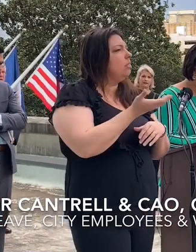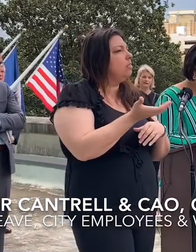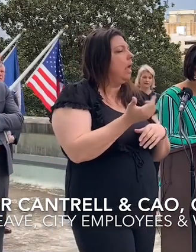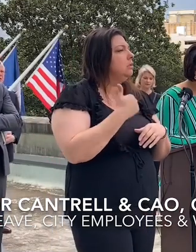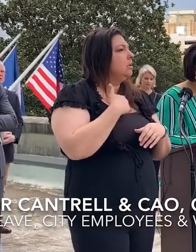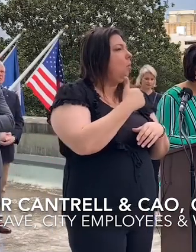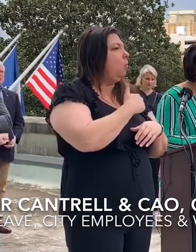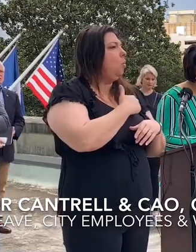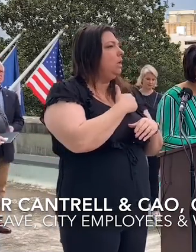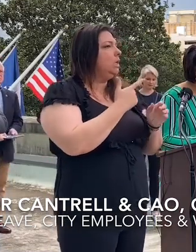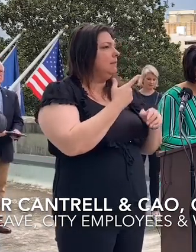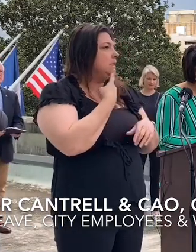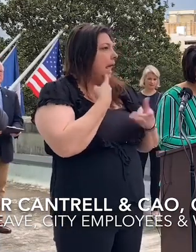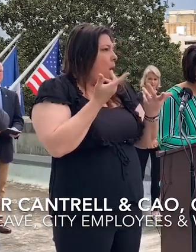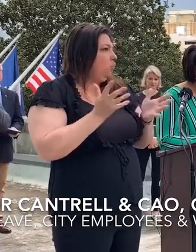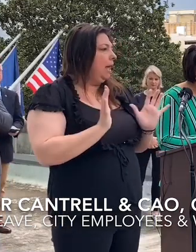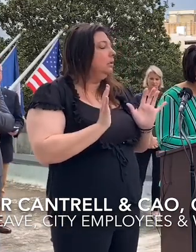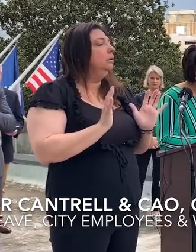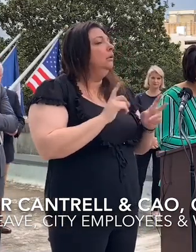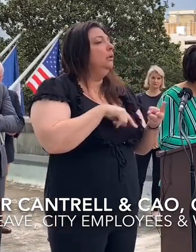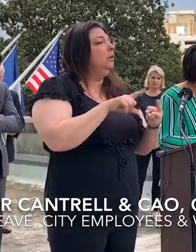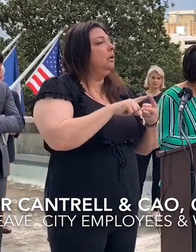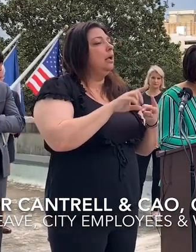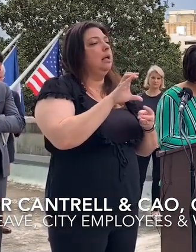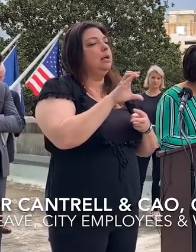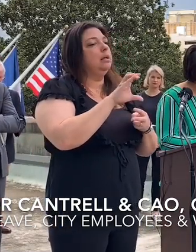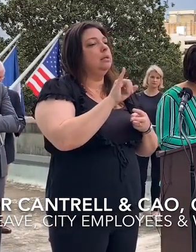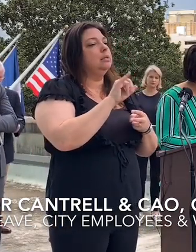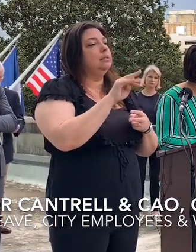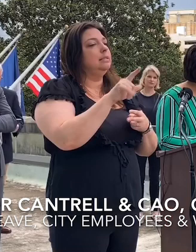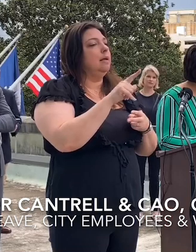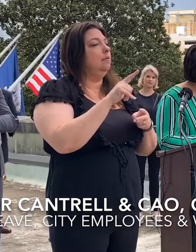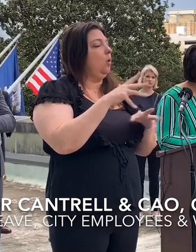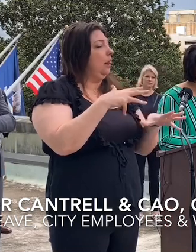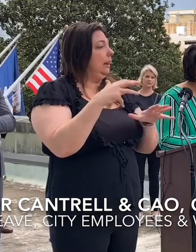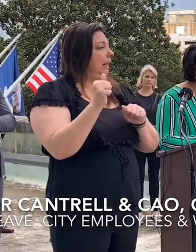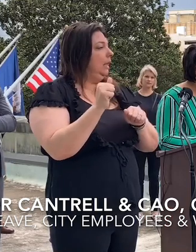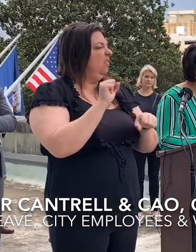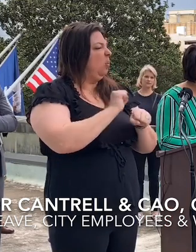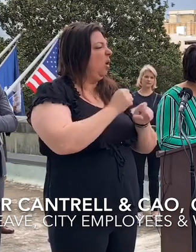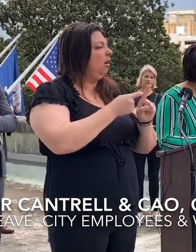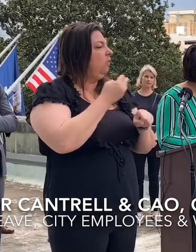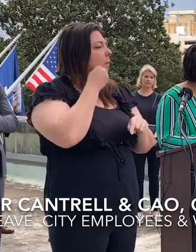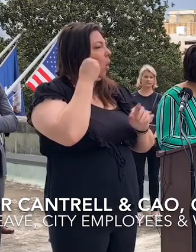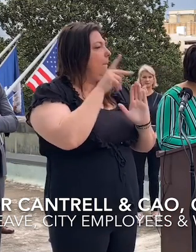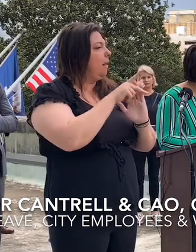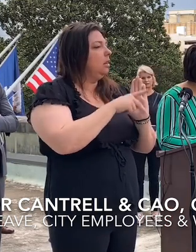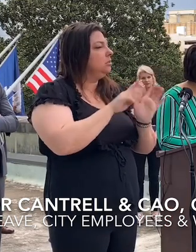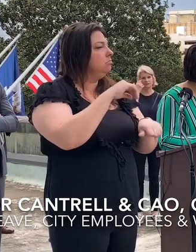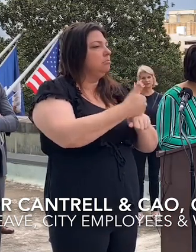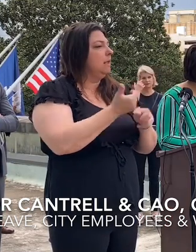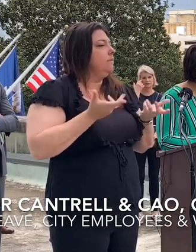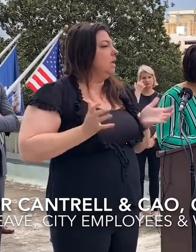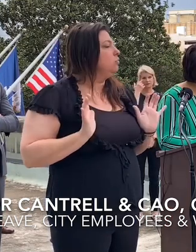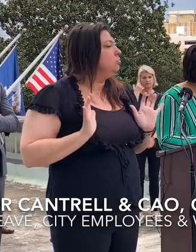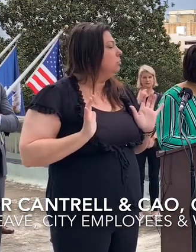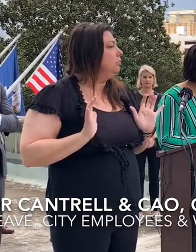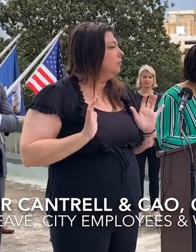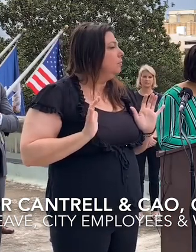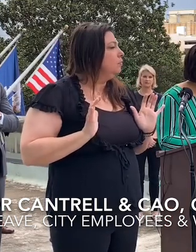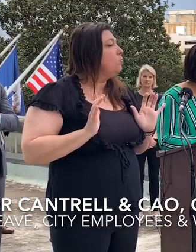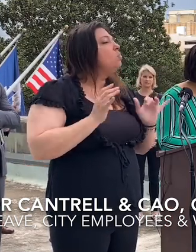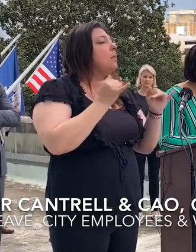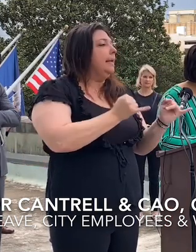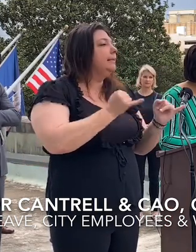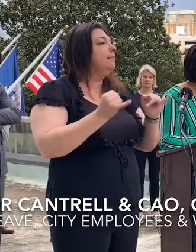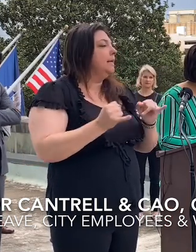we've articulated. One is the civil leave through our work from home policy that has been implemented. It is on a